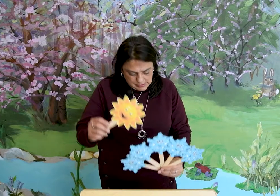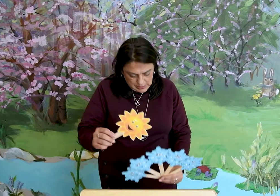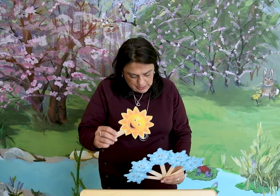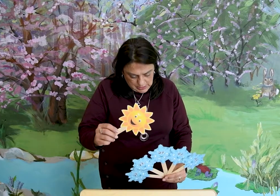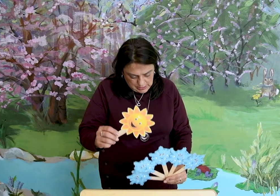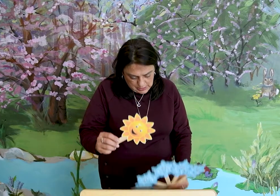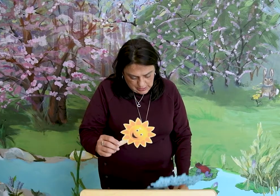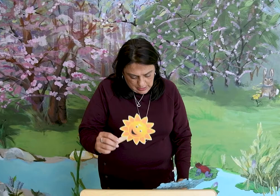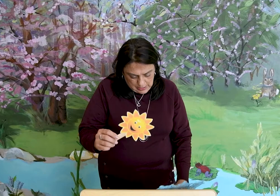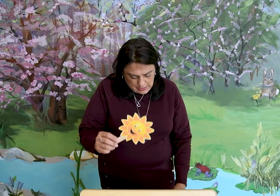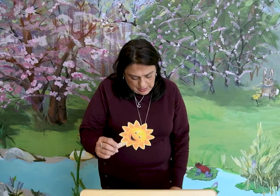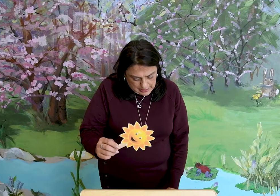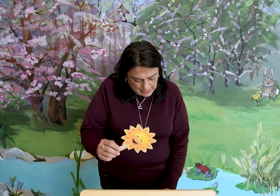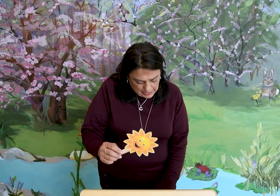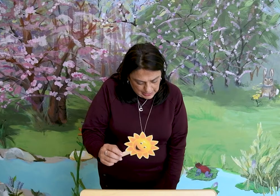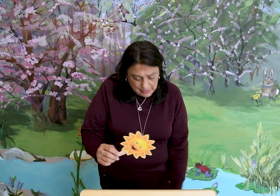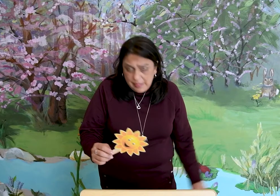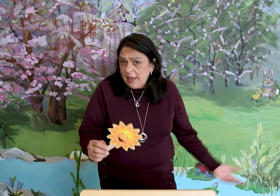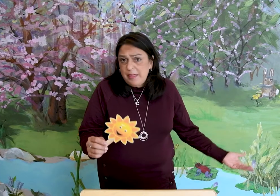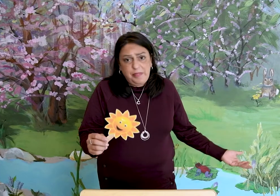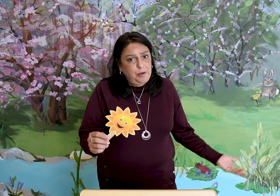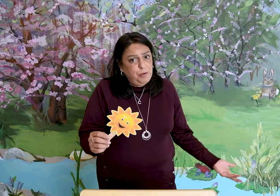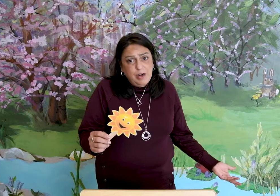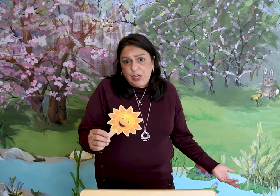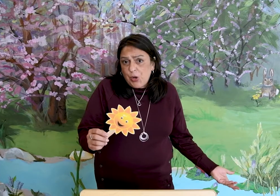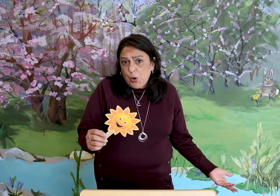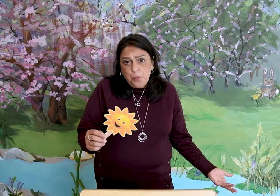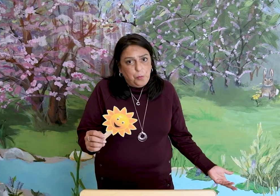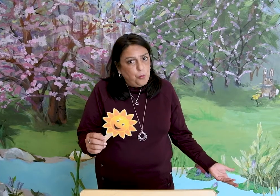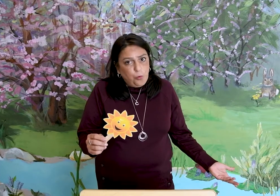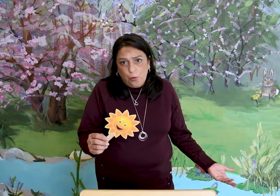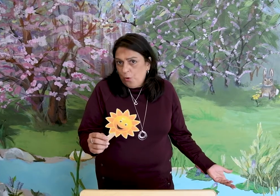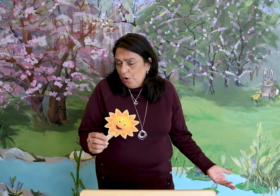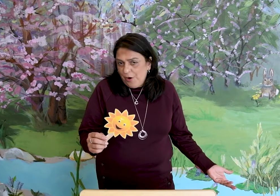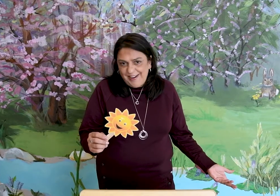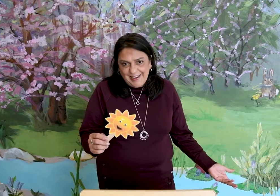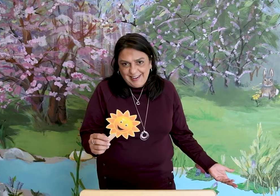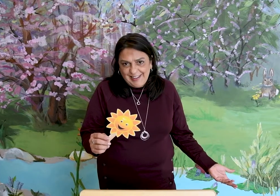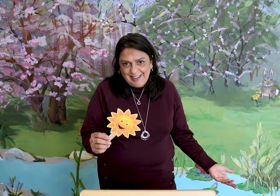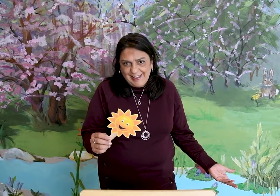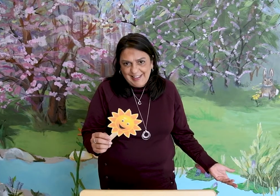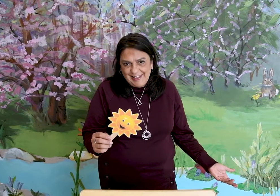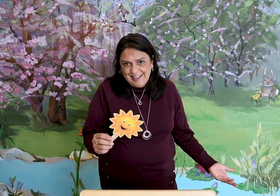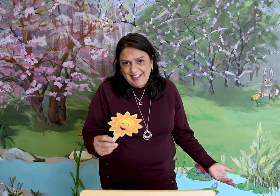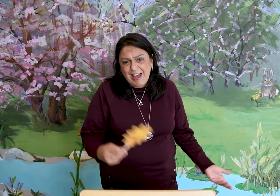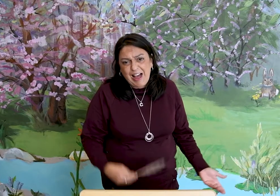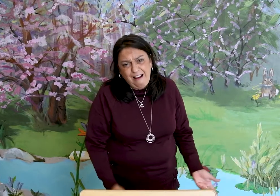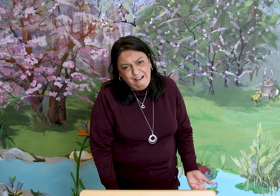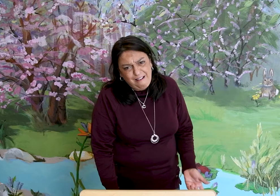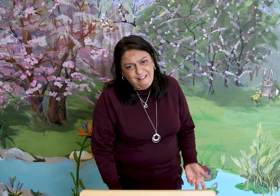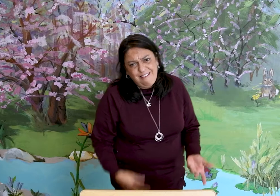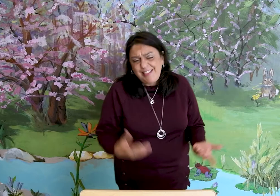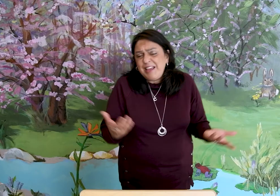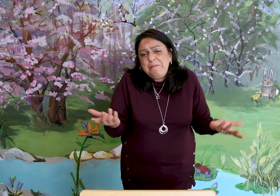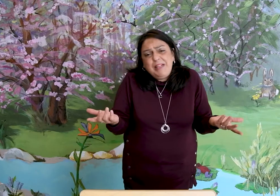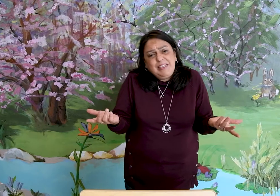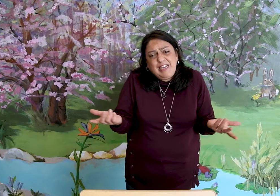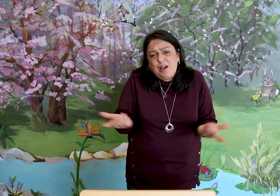sun, and then there were no more. Aw, they melted